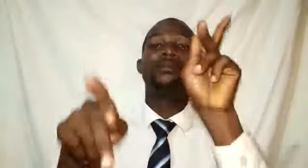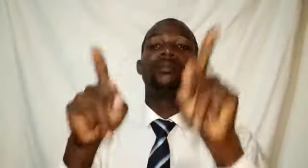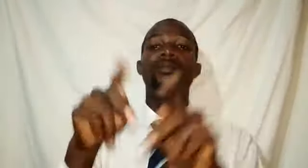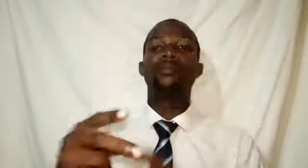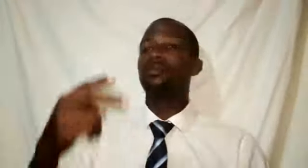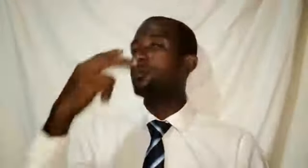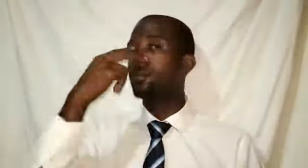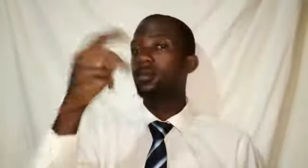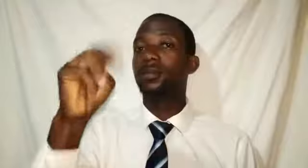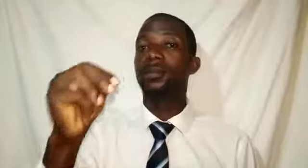him there.